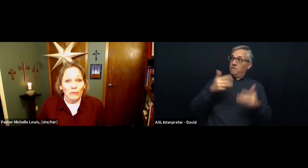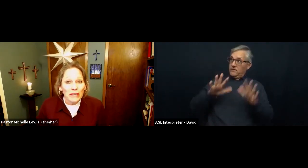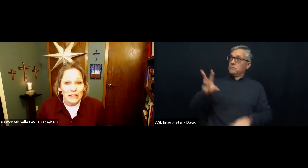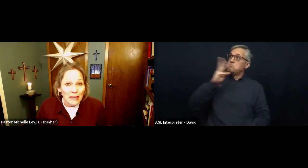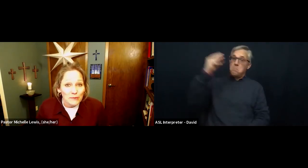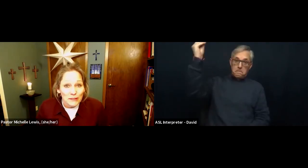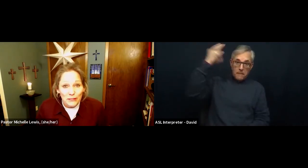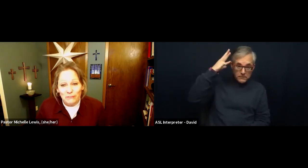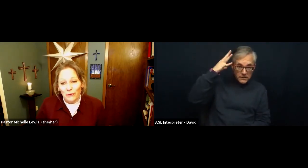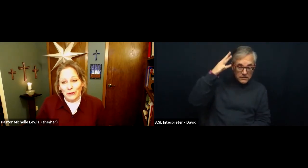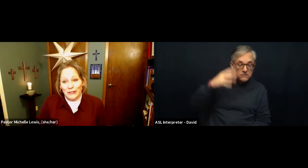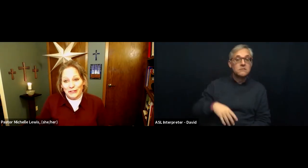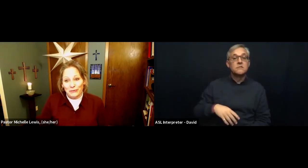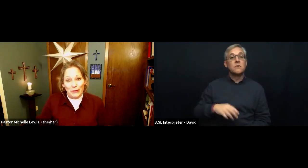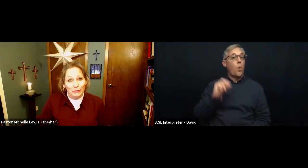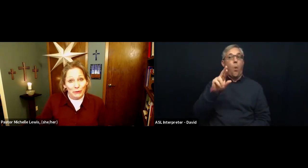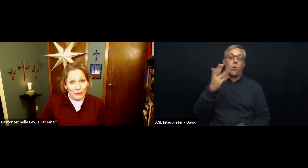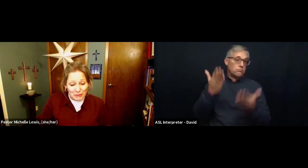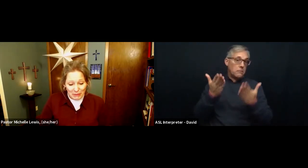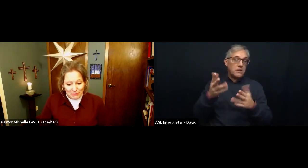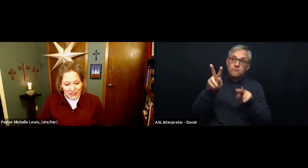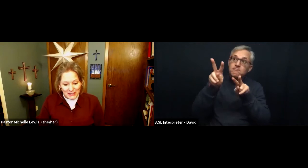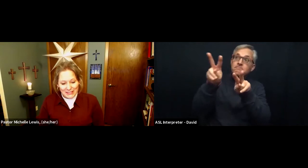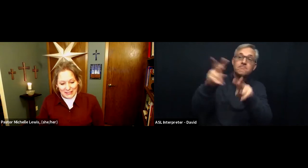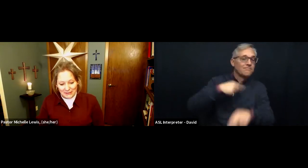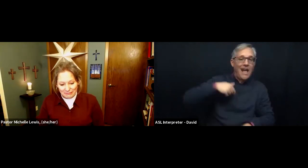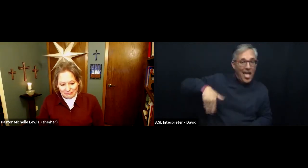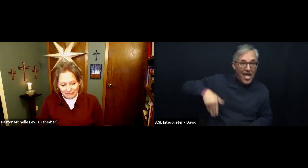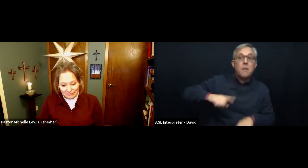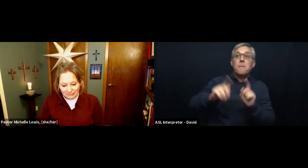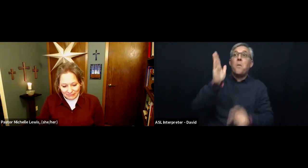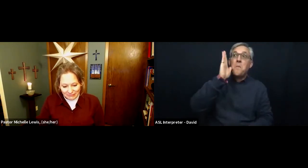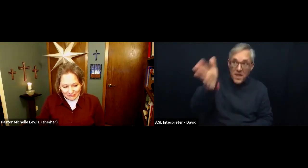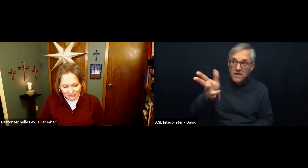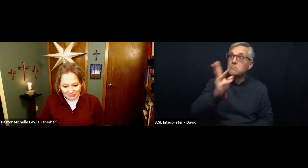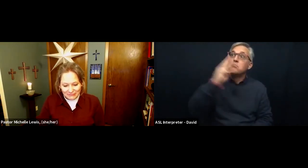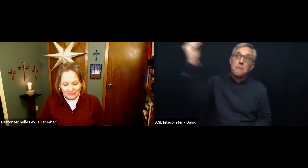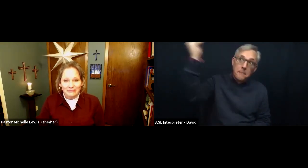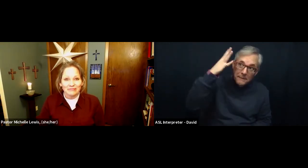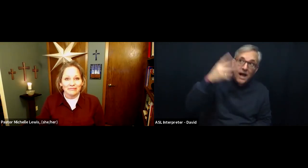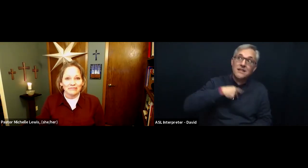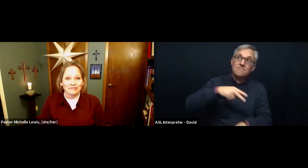or when we, as we look forward to when we will be baptized,